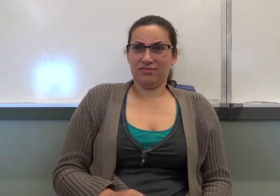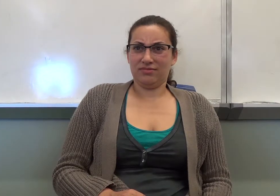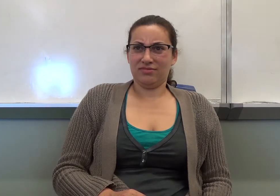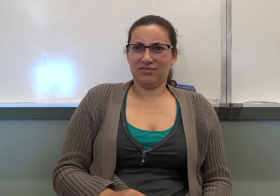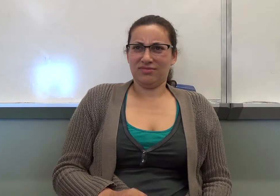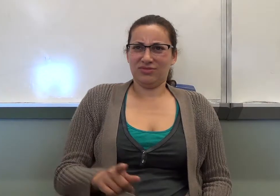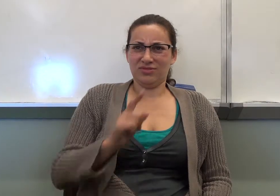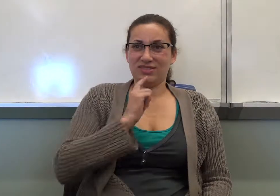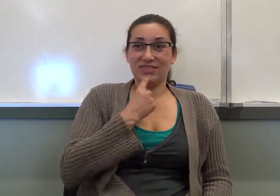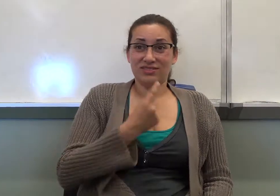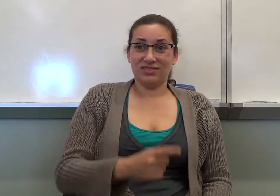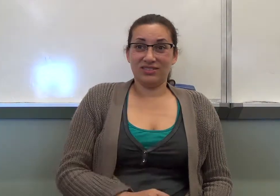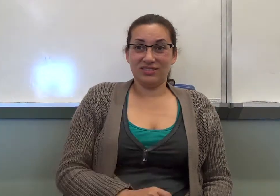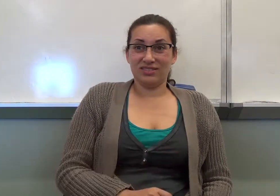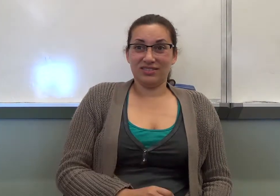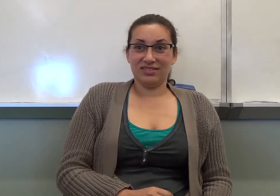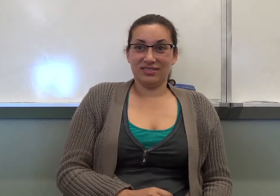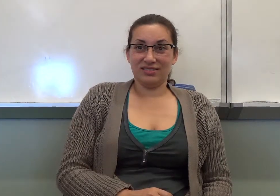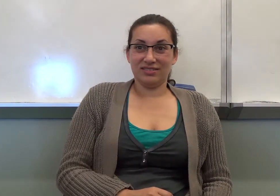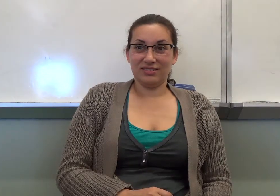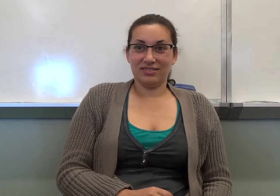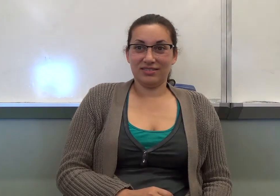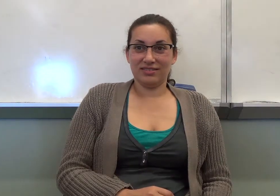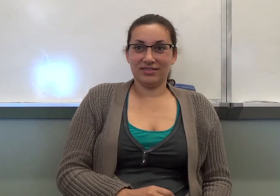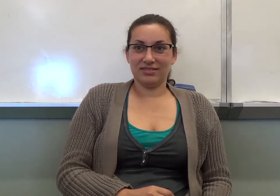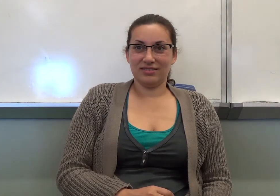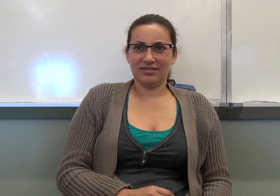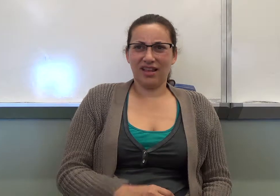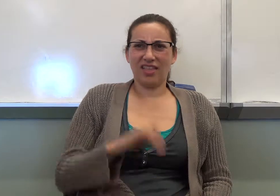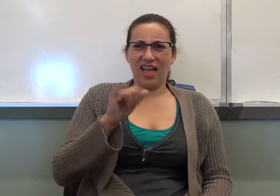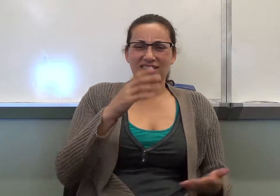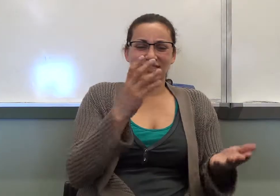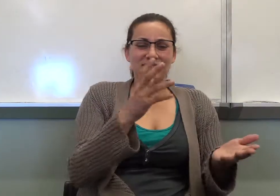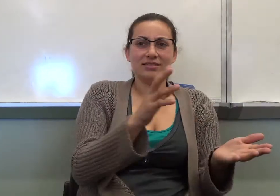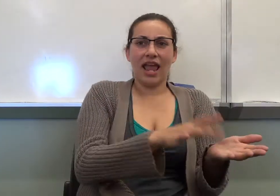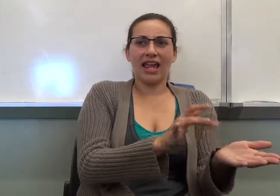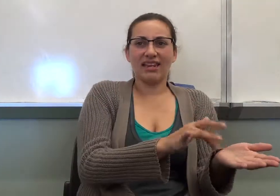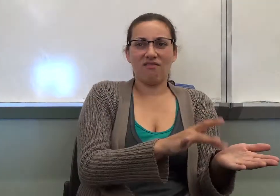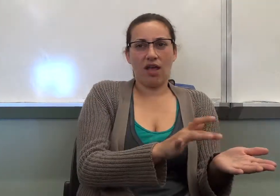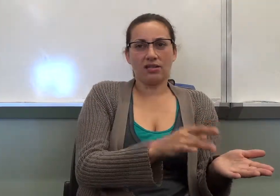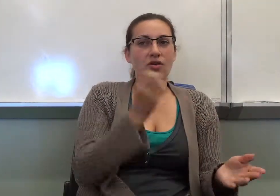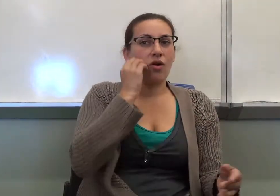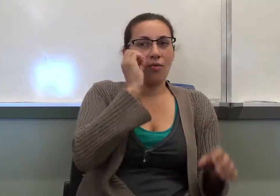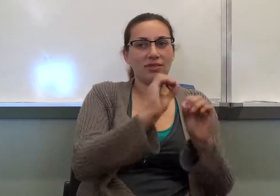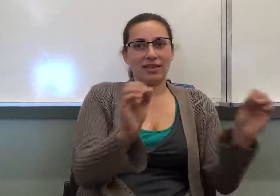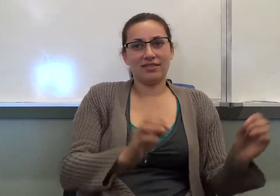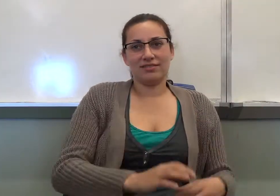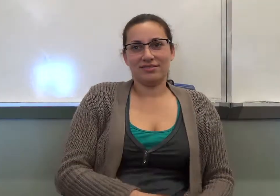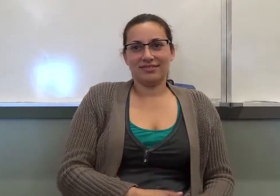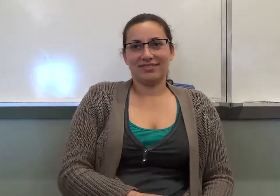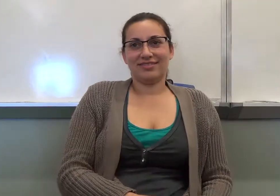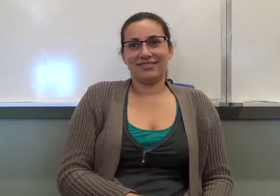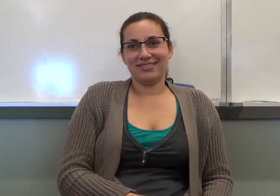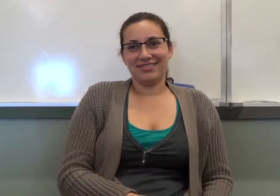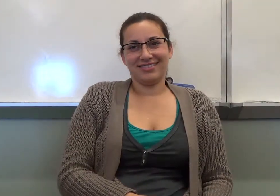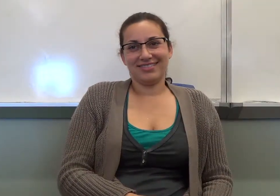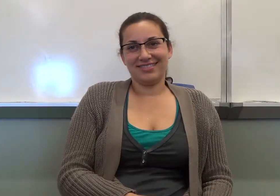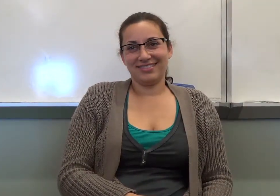This is 396. Now remember, areas in square, whatever, in this case feet, no? Square feet.